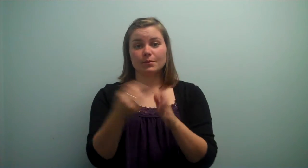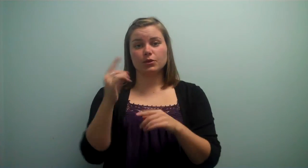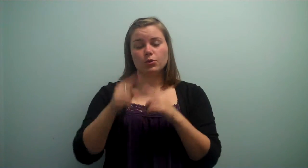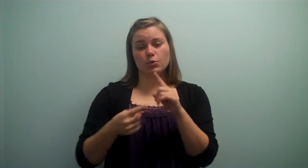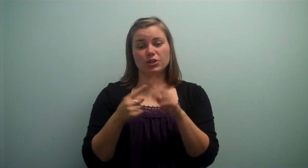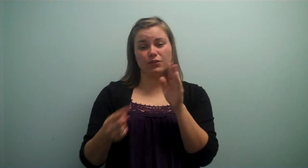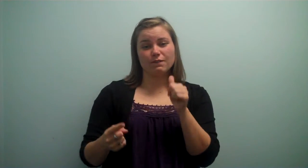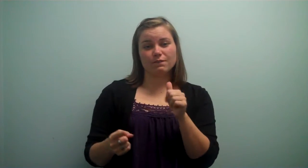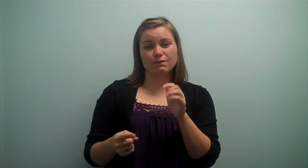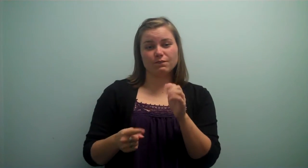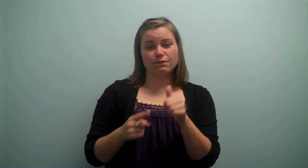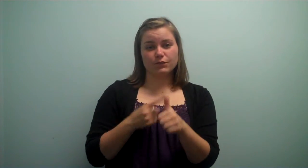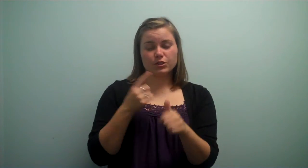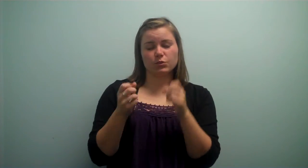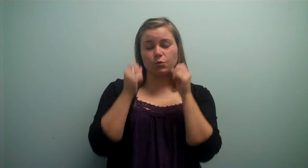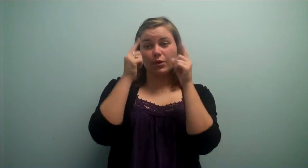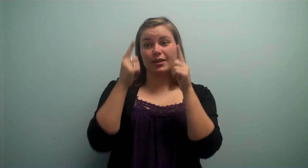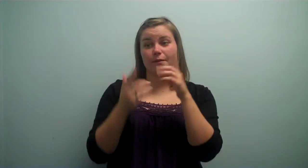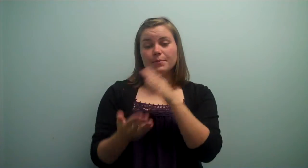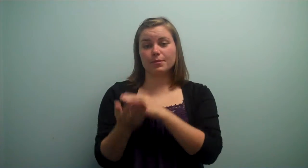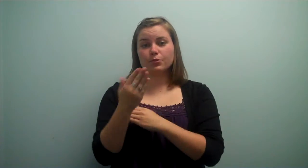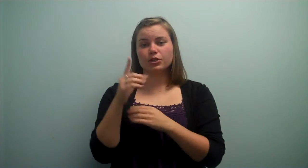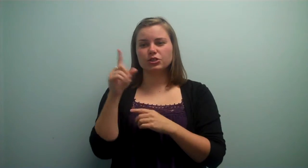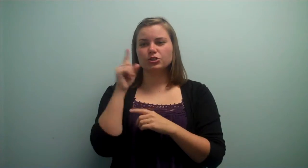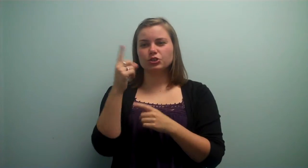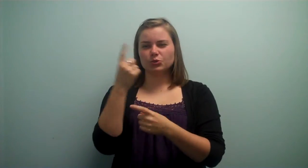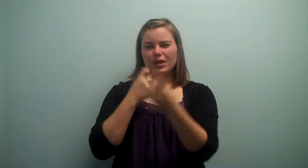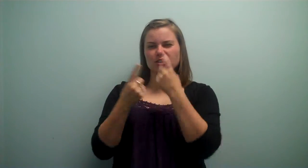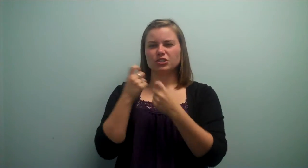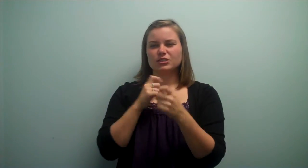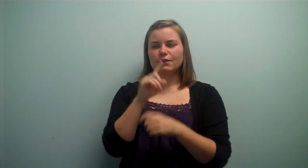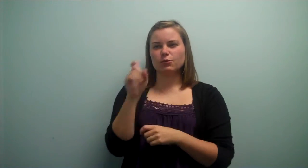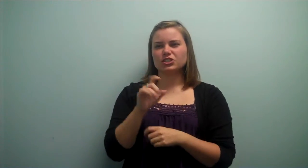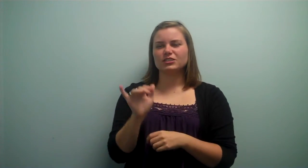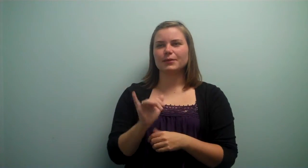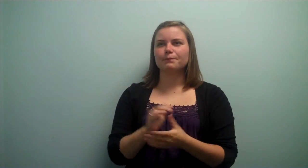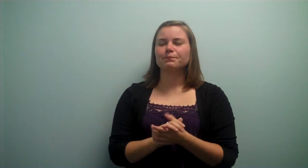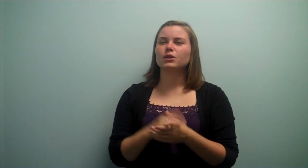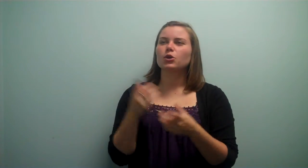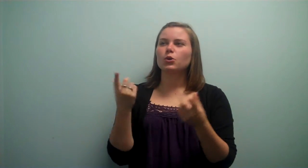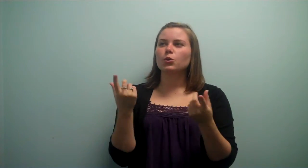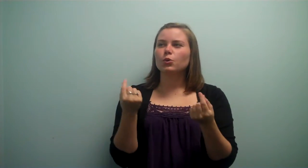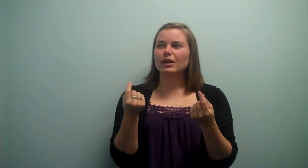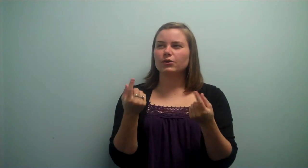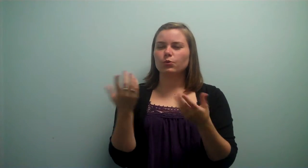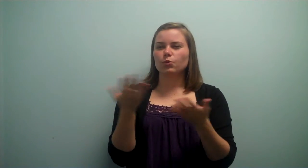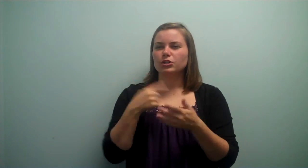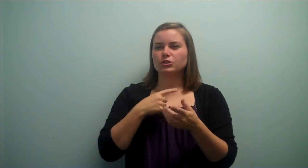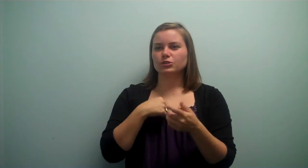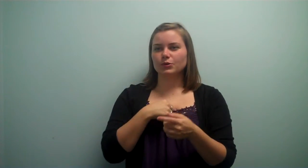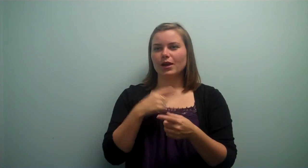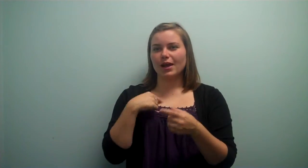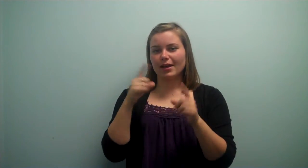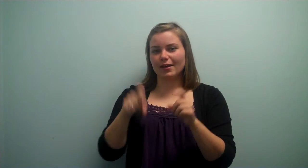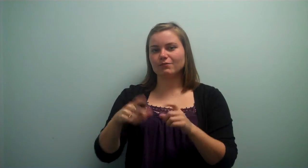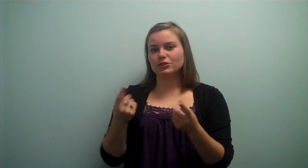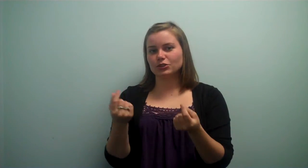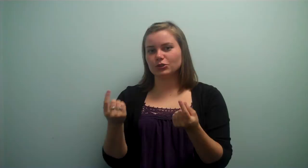the morning, do you ask yourself questions like this? What do I have to do today? What problems am I going to have